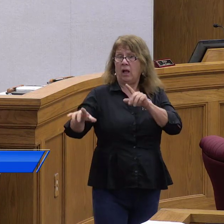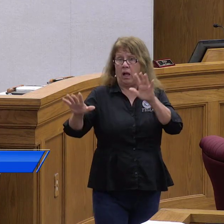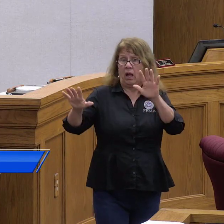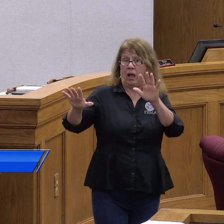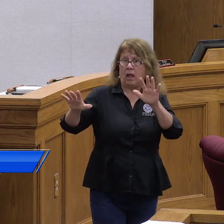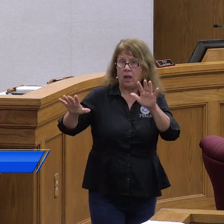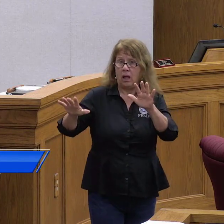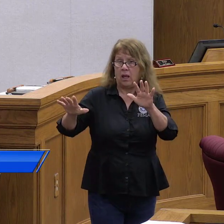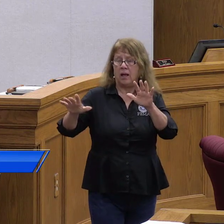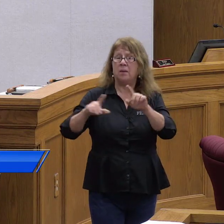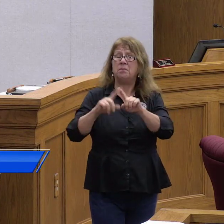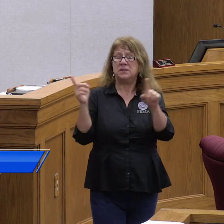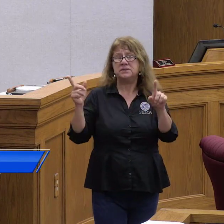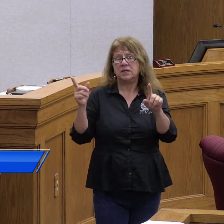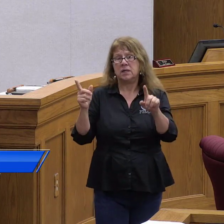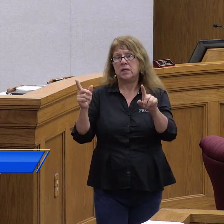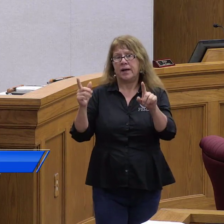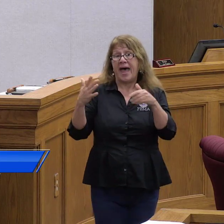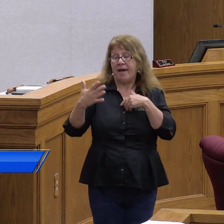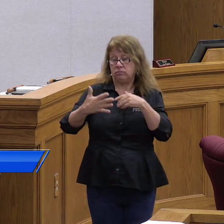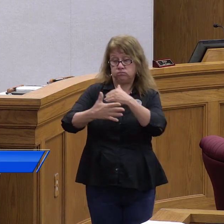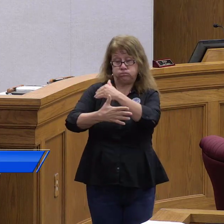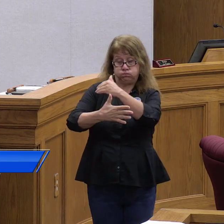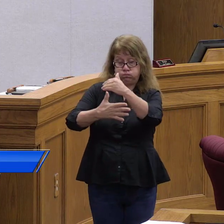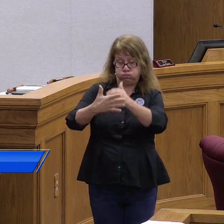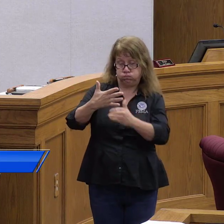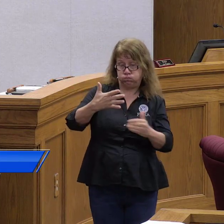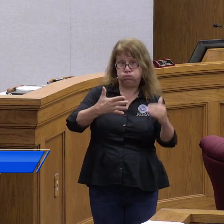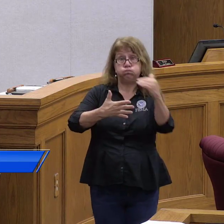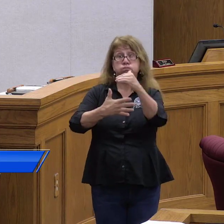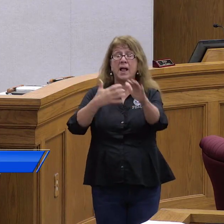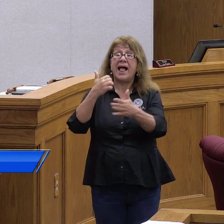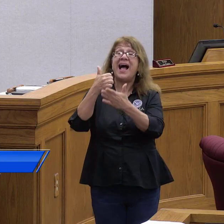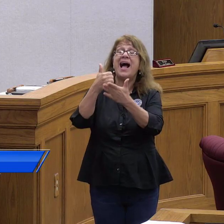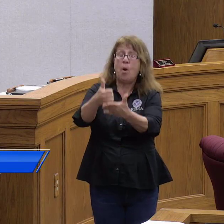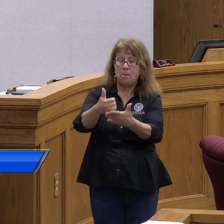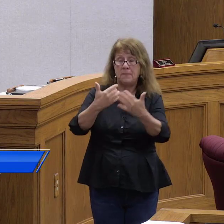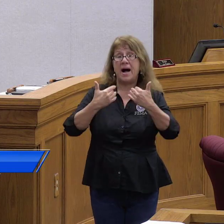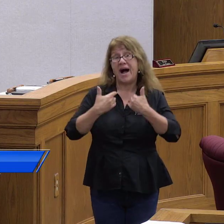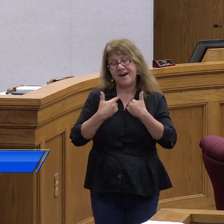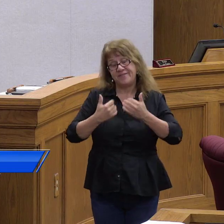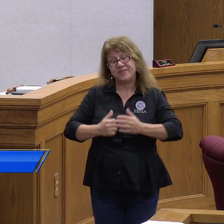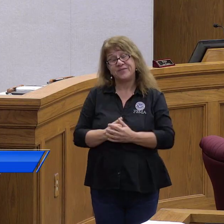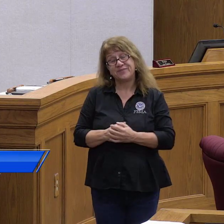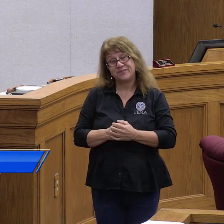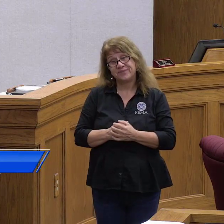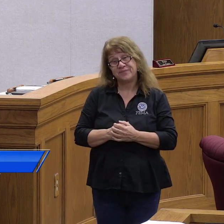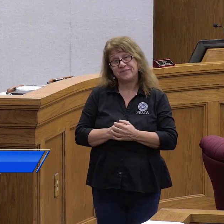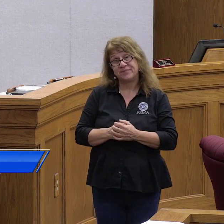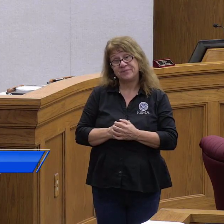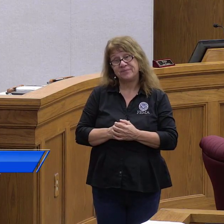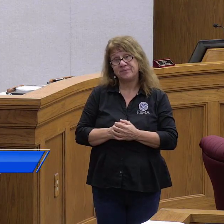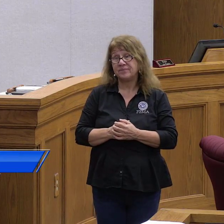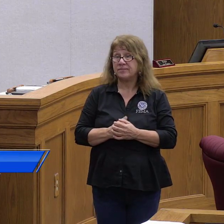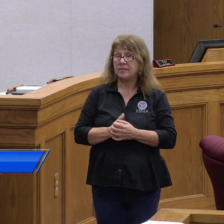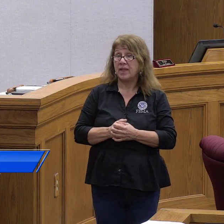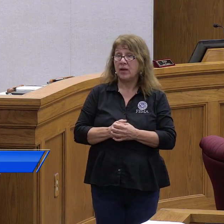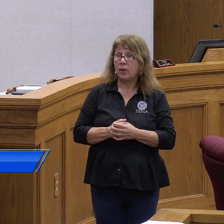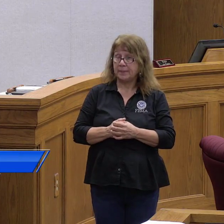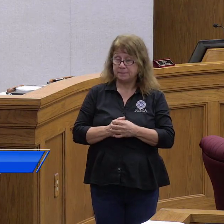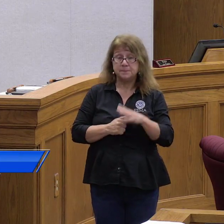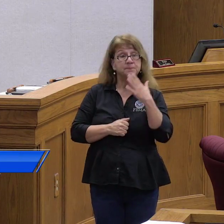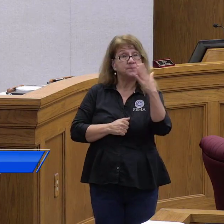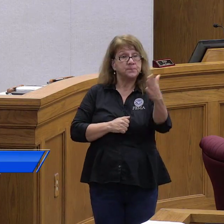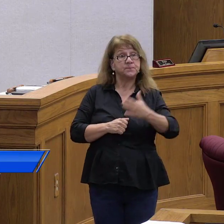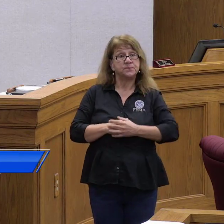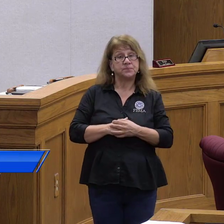just wanted people to know that there's layered help out there as far as feeding. Anything else? Okay, thank